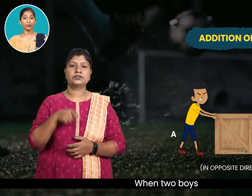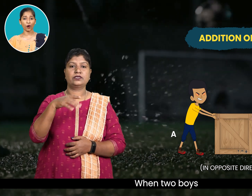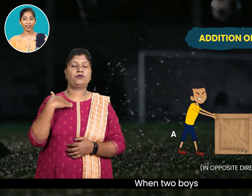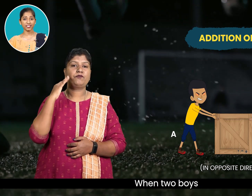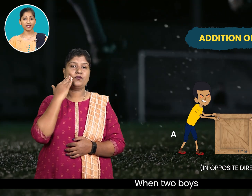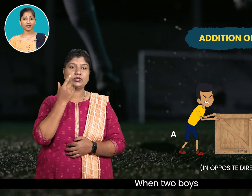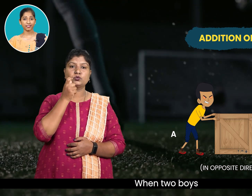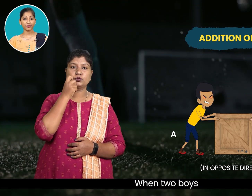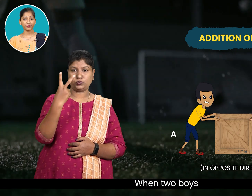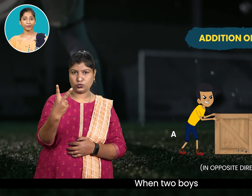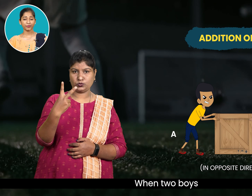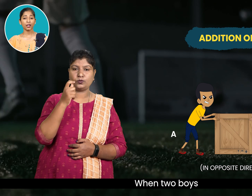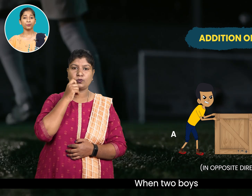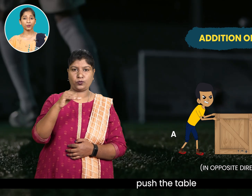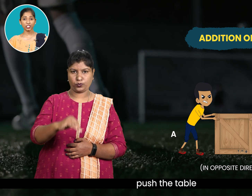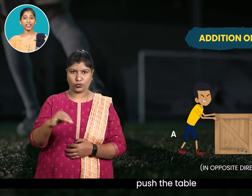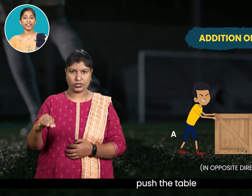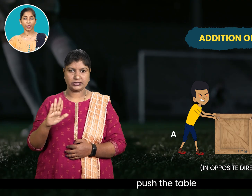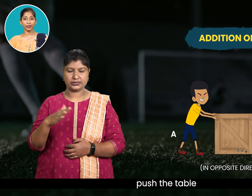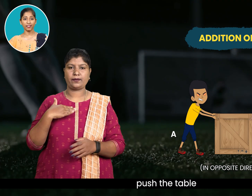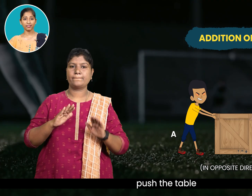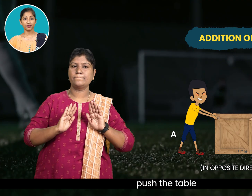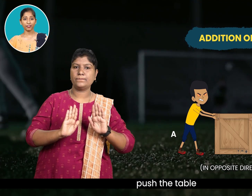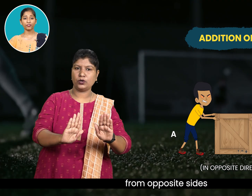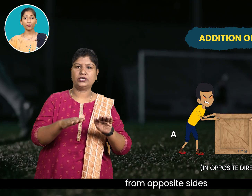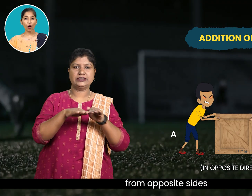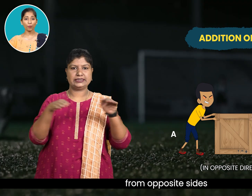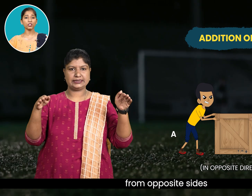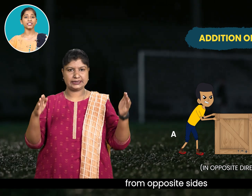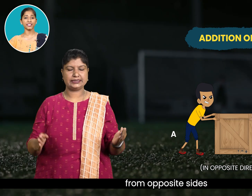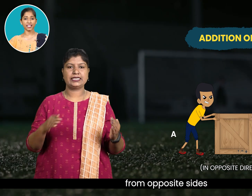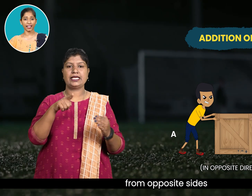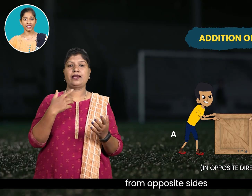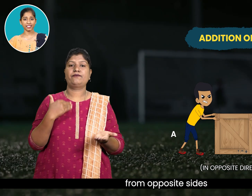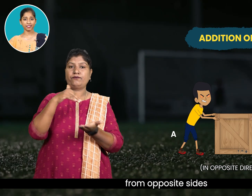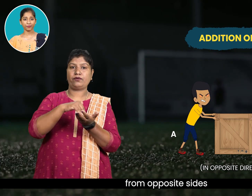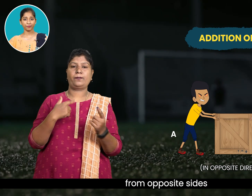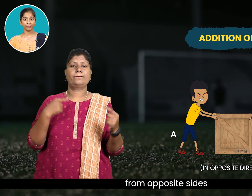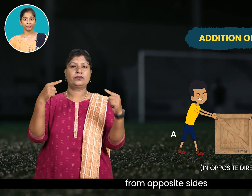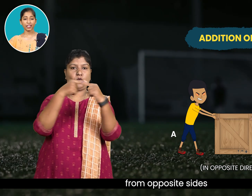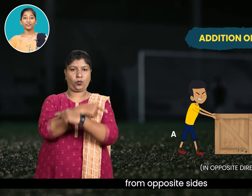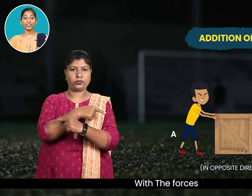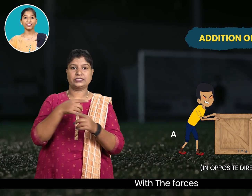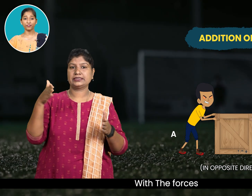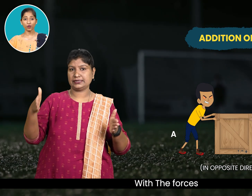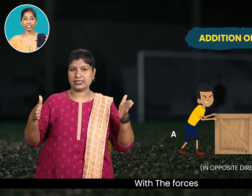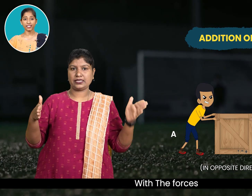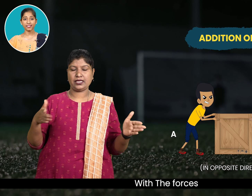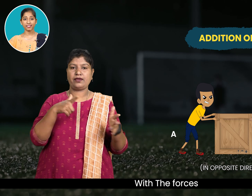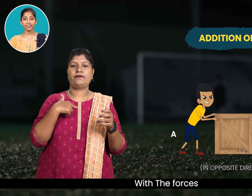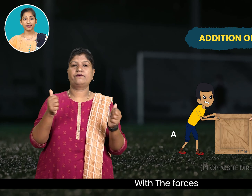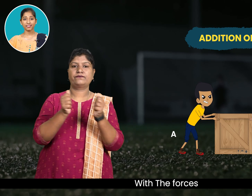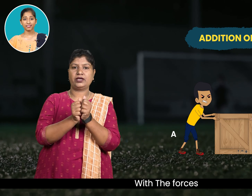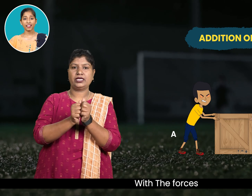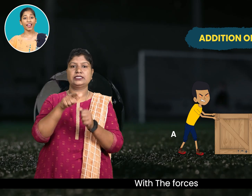When two boys push the table from opposite sides with the